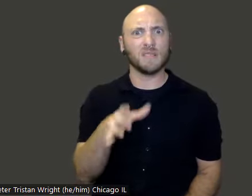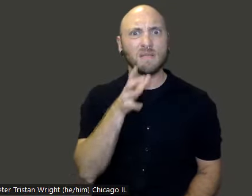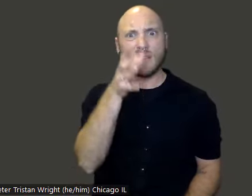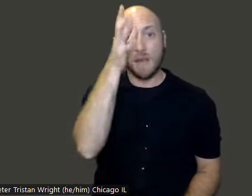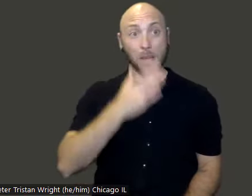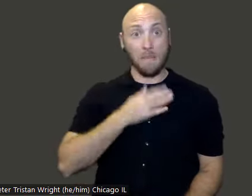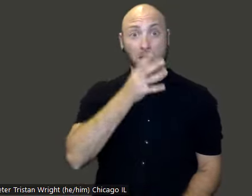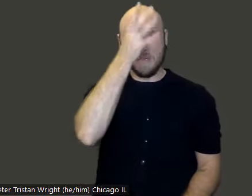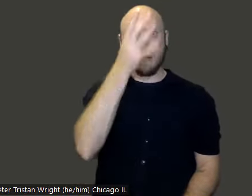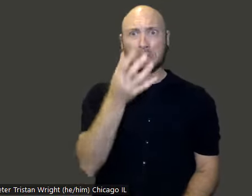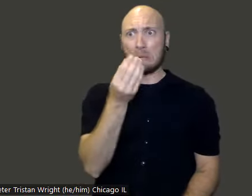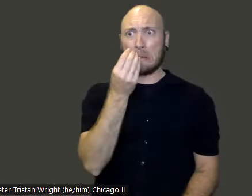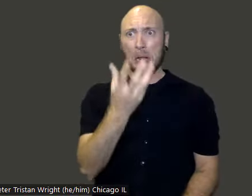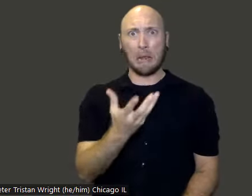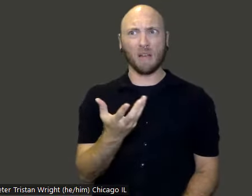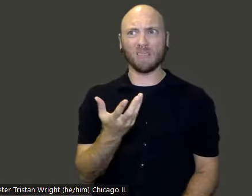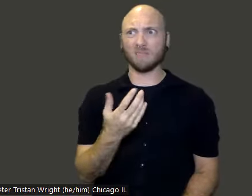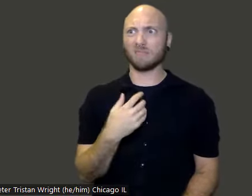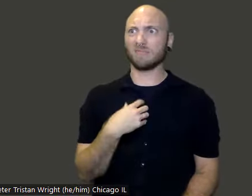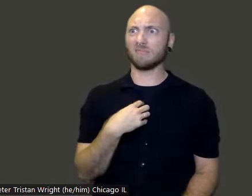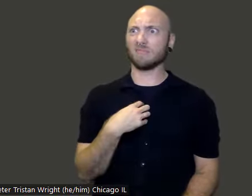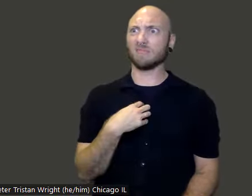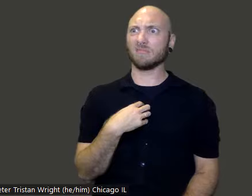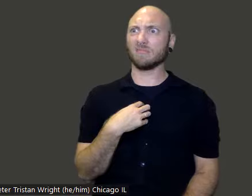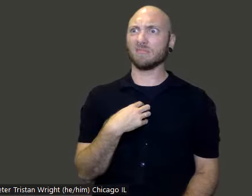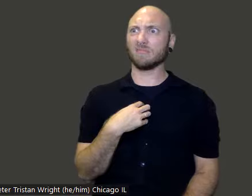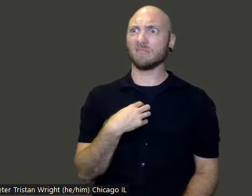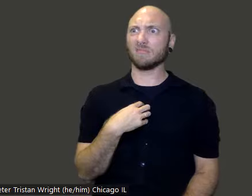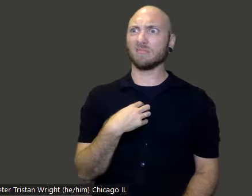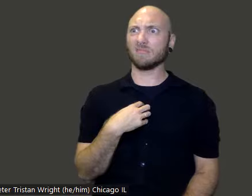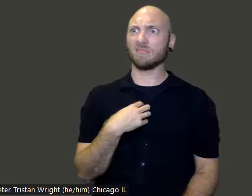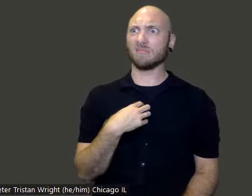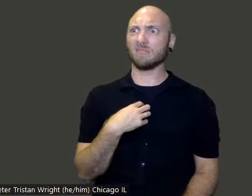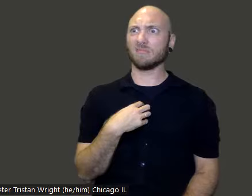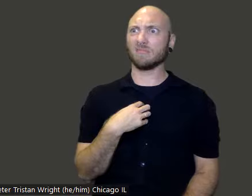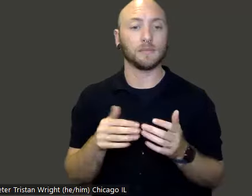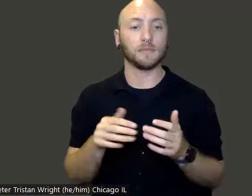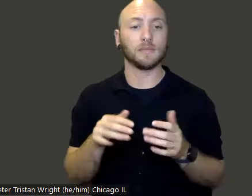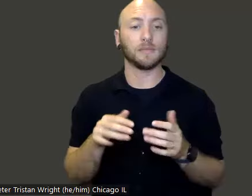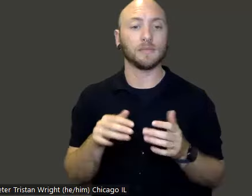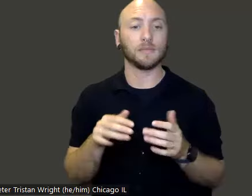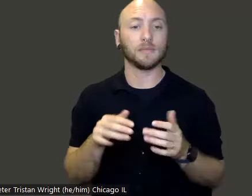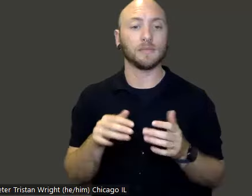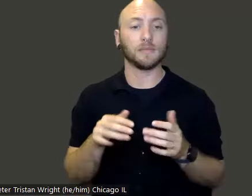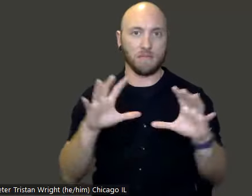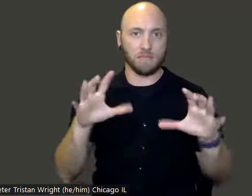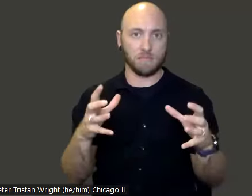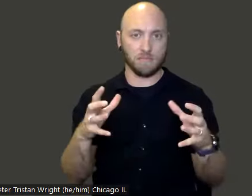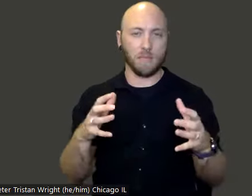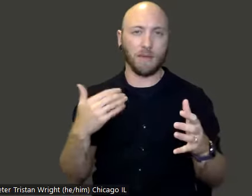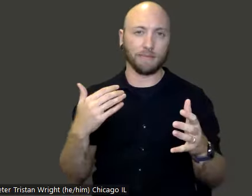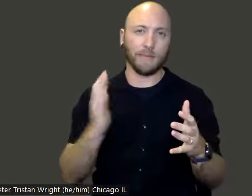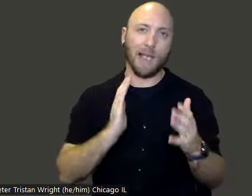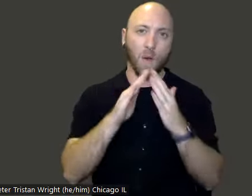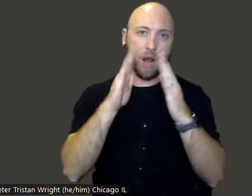So at the time, also, we were living in this house. And so upstairs,